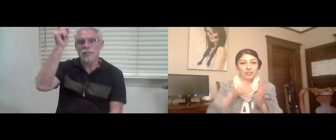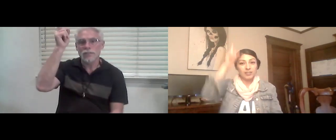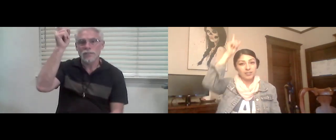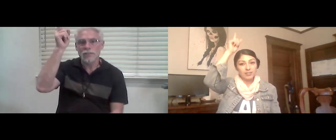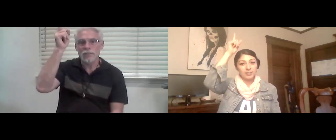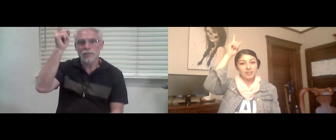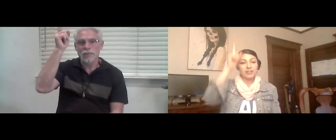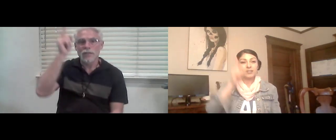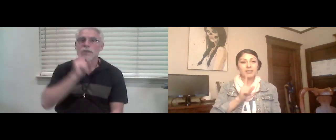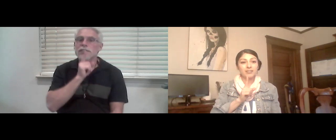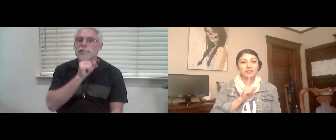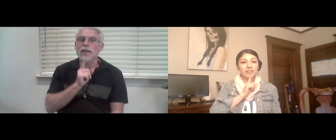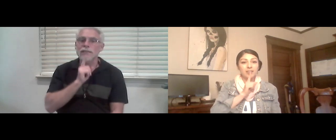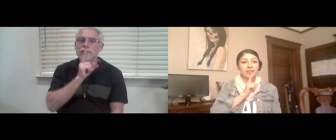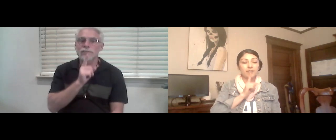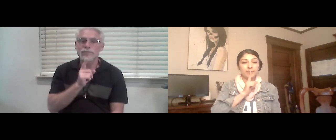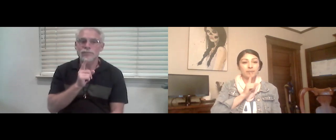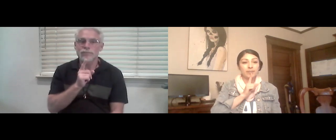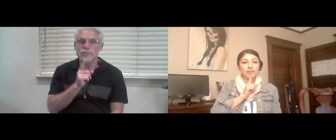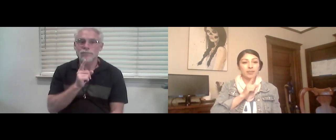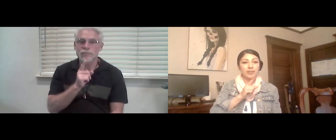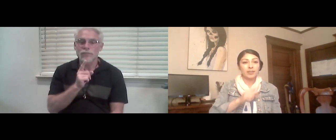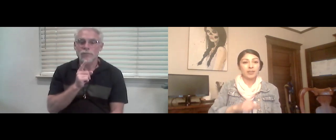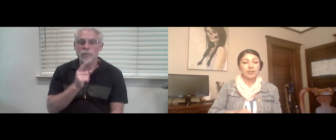Jesus is the light.